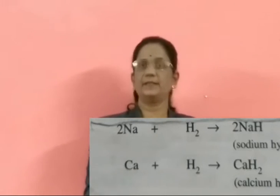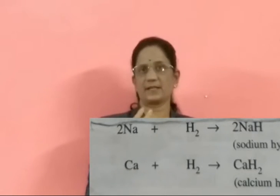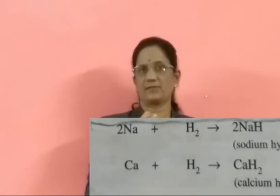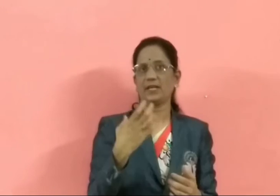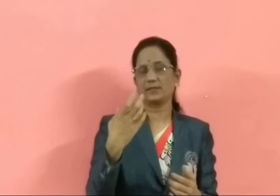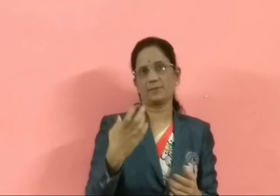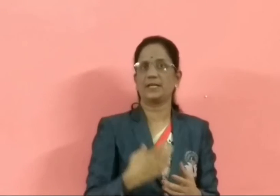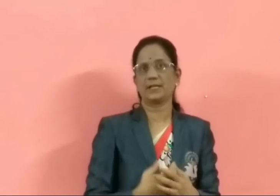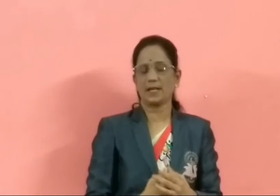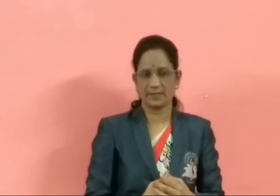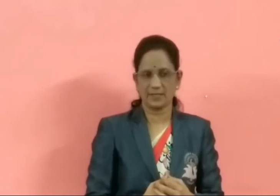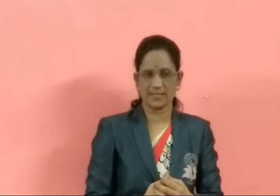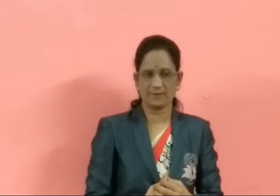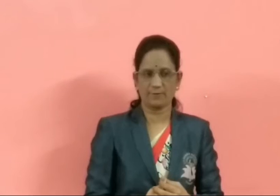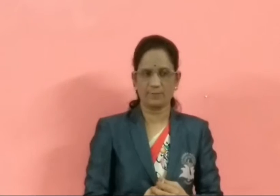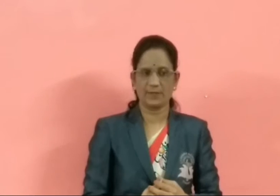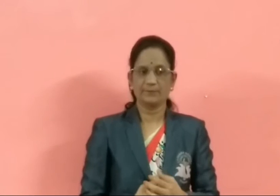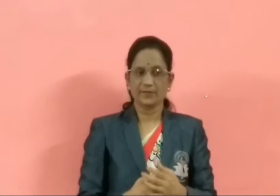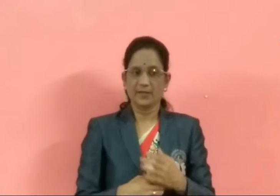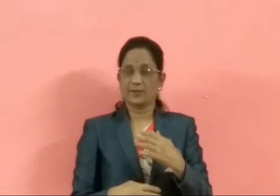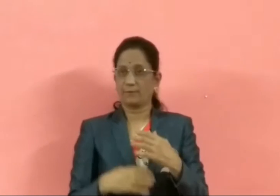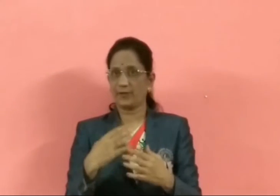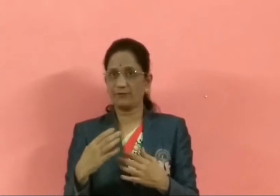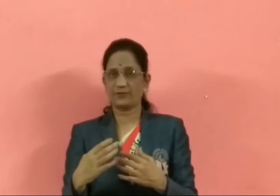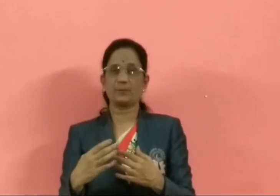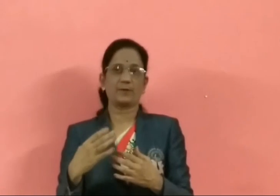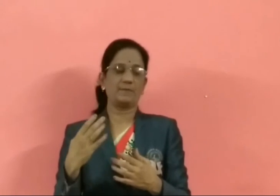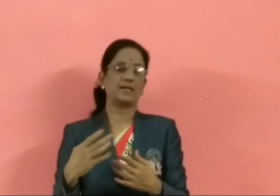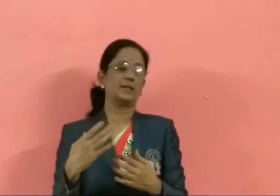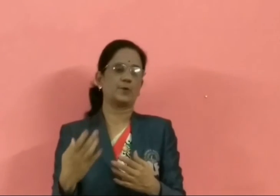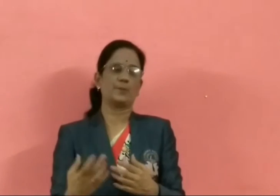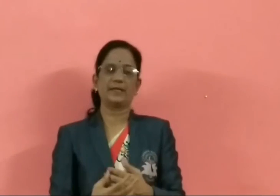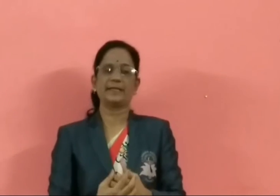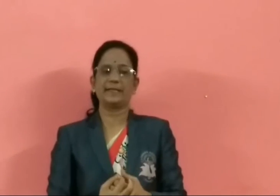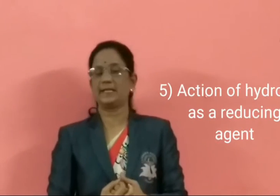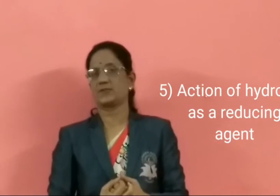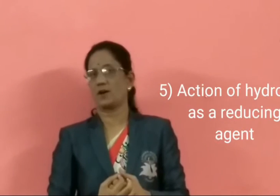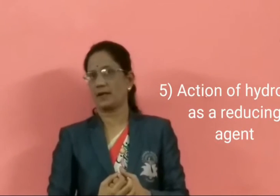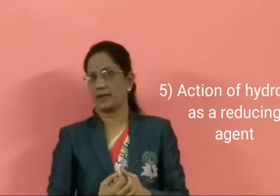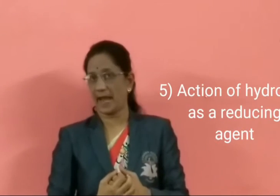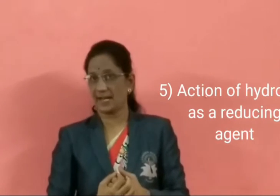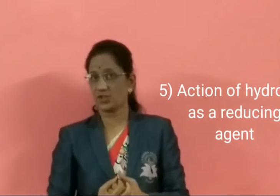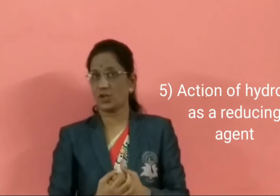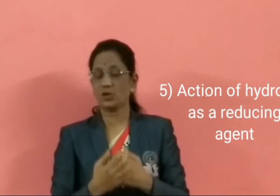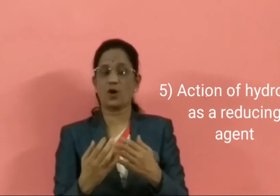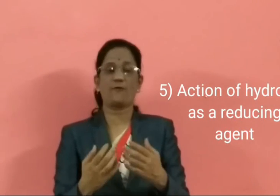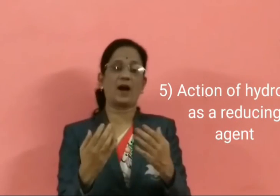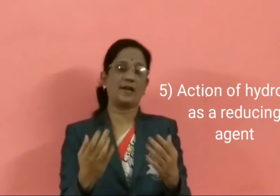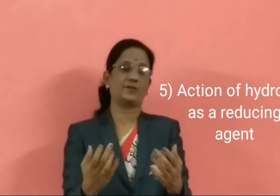that way the metal hydrides are forming. The fifth chemical property is action of